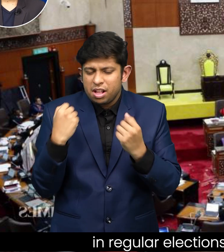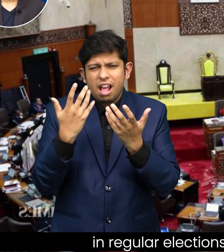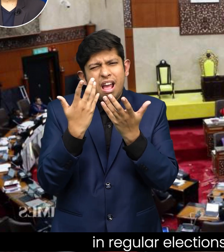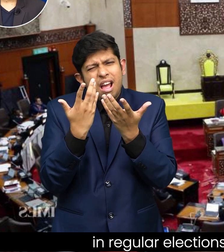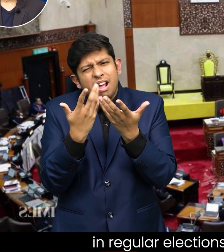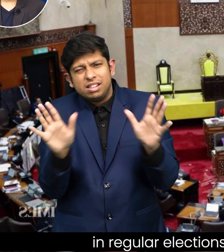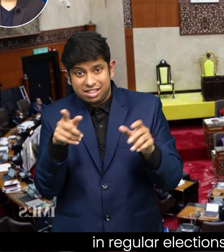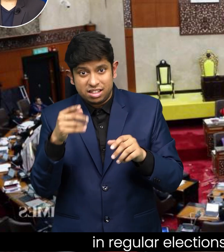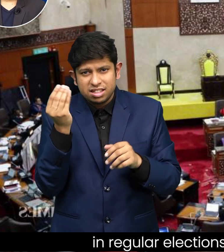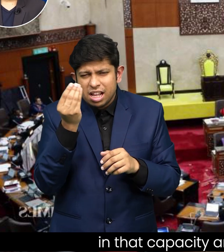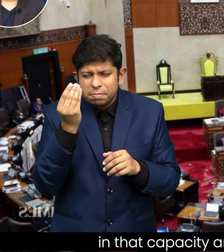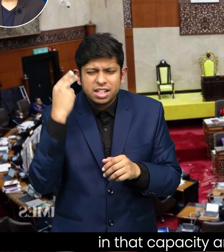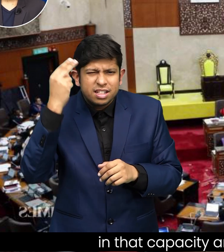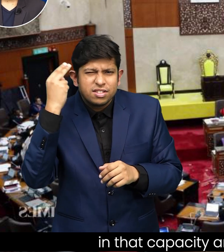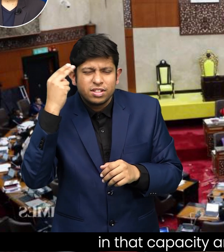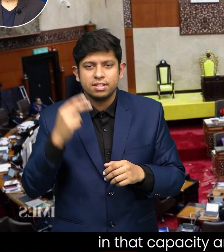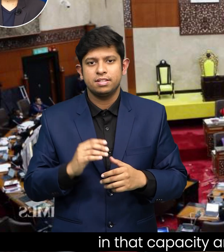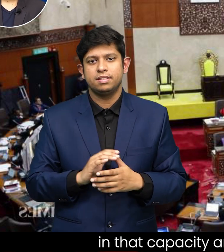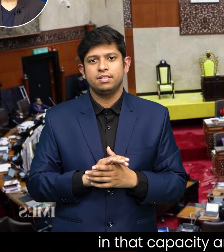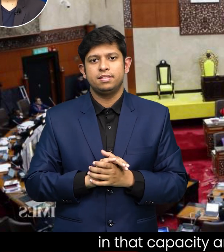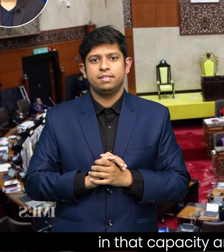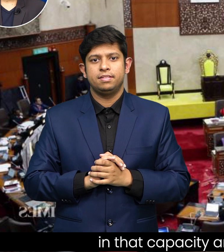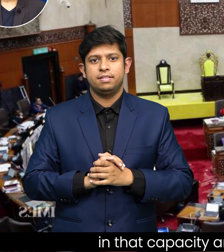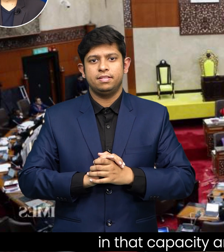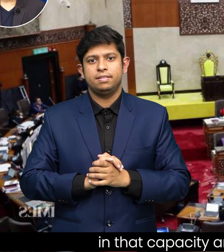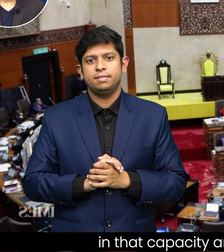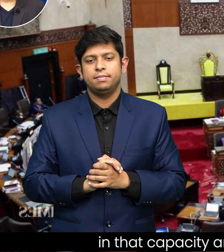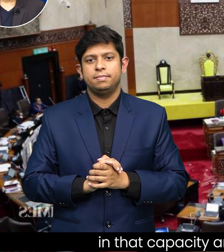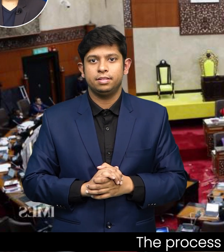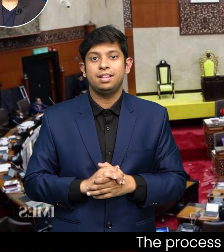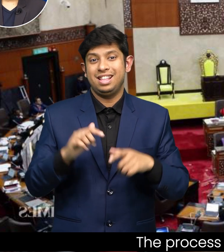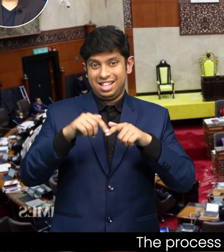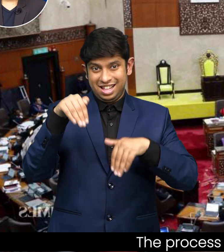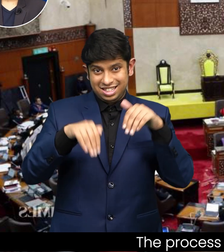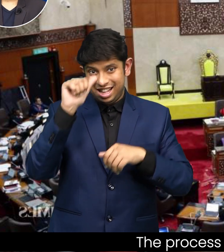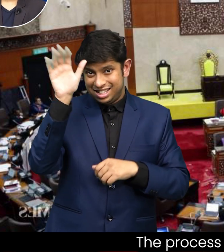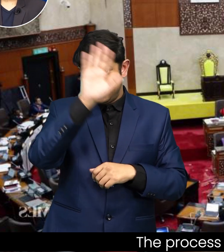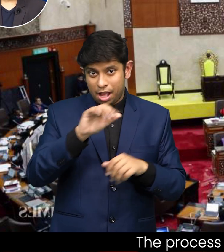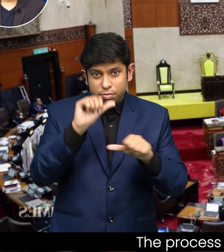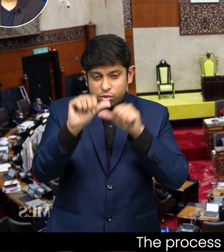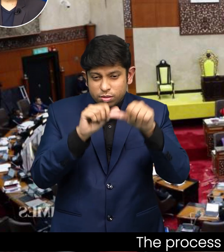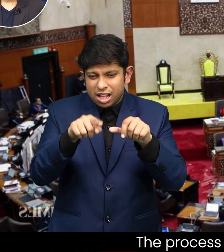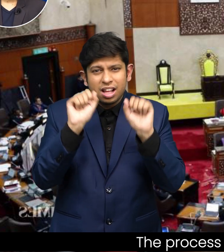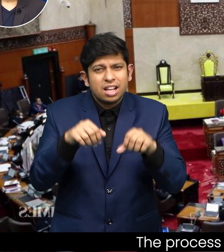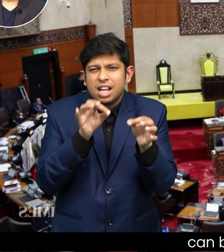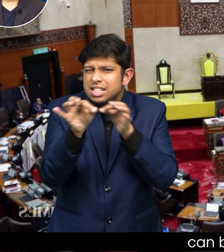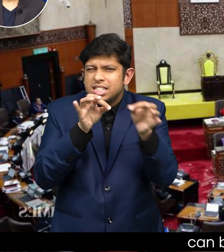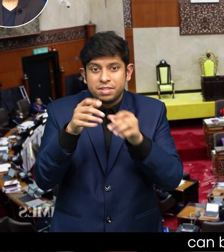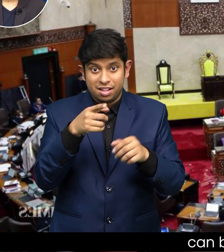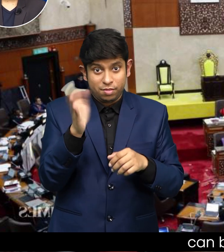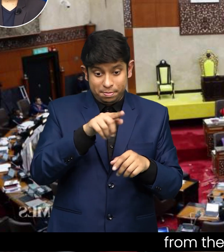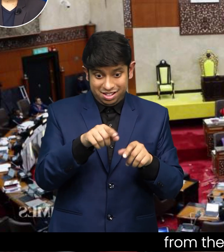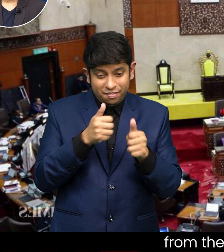function properly in that capacity anymore for some reason. The process of elections in India can